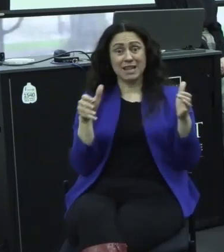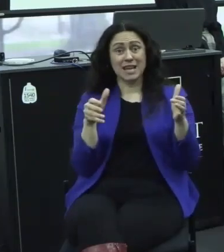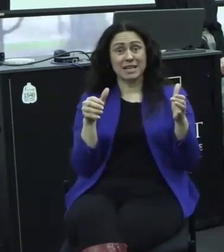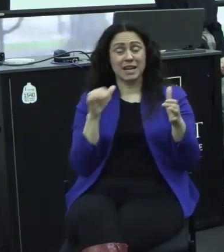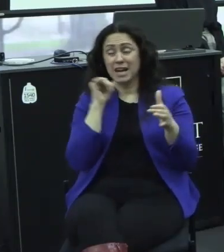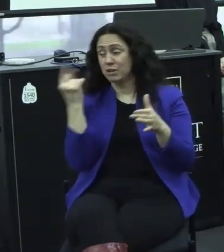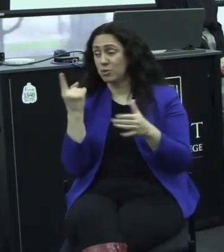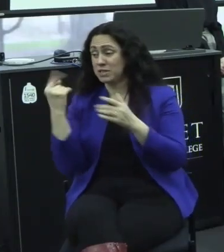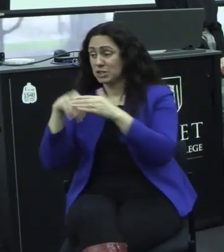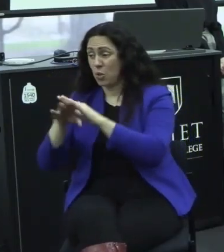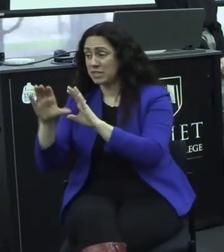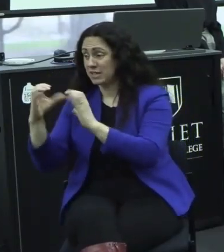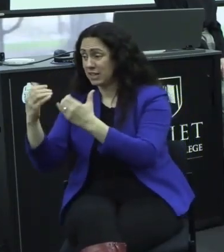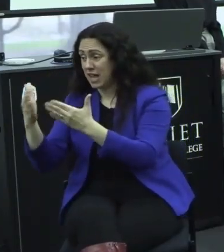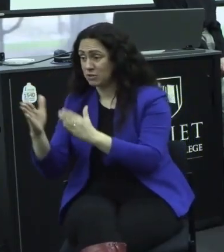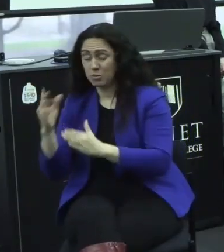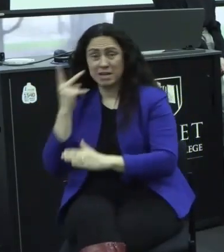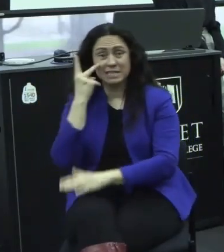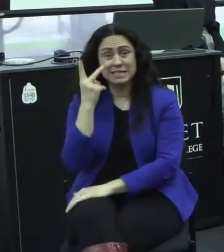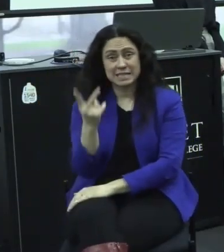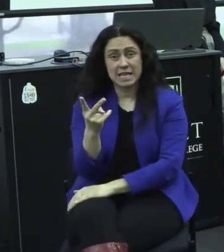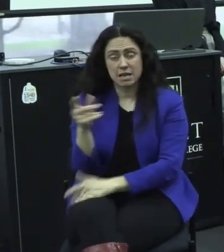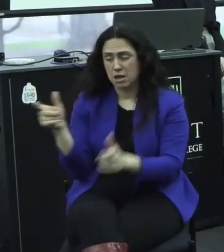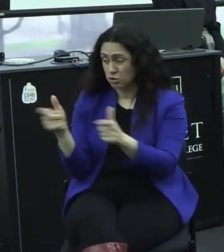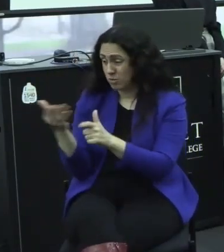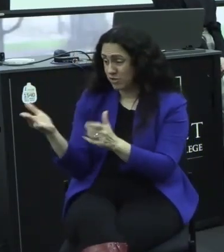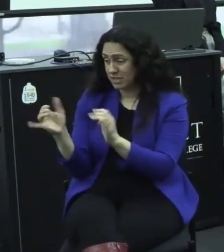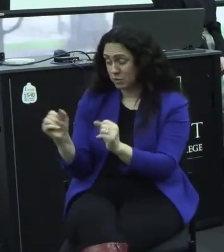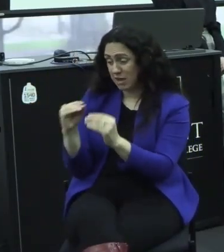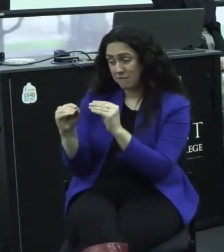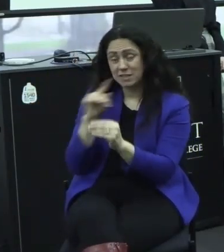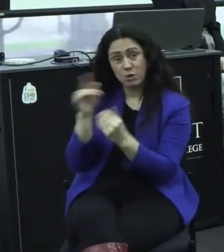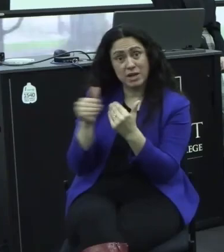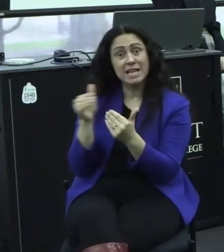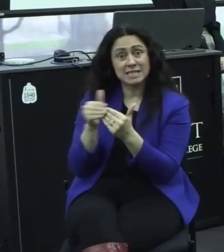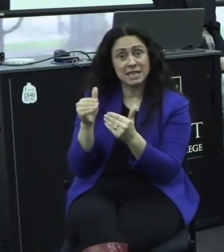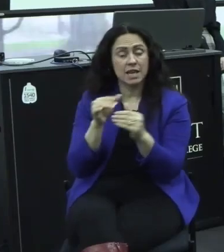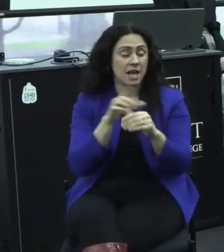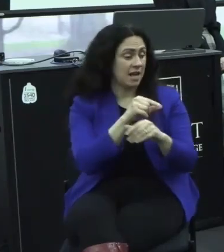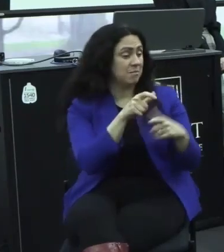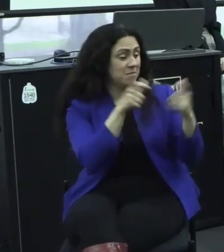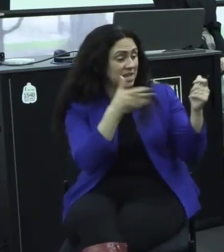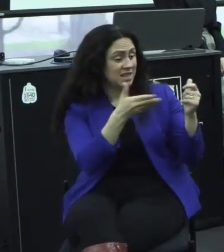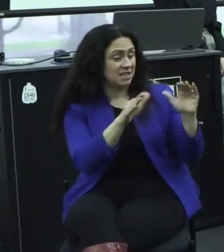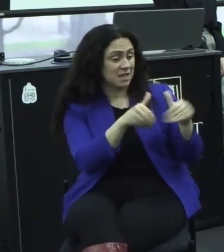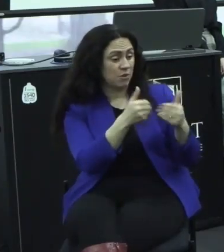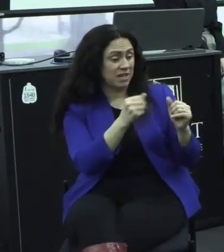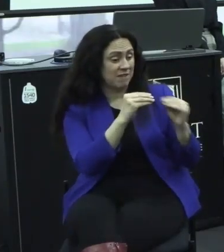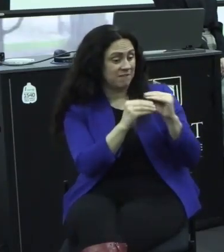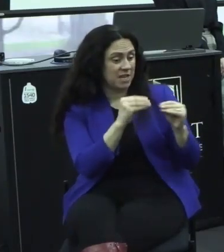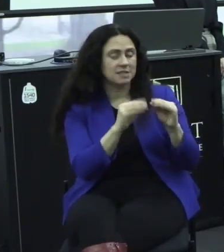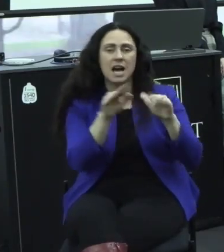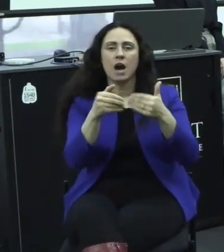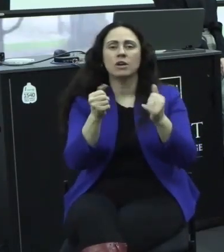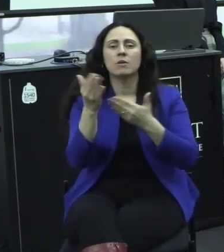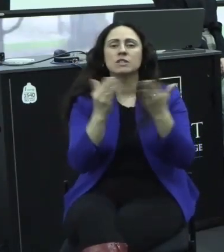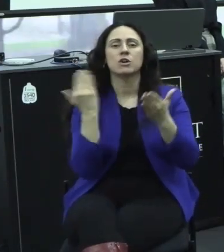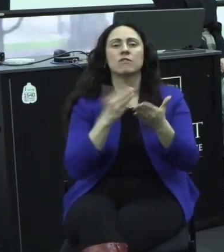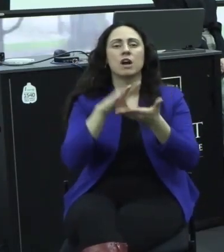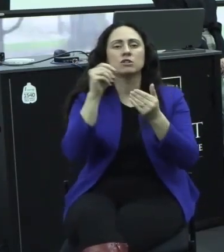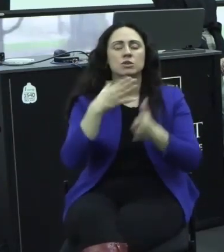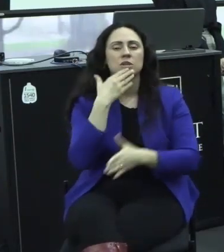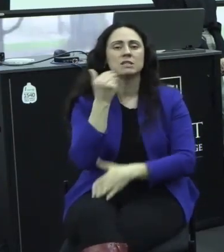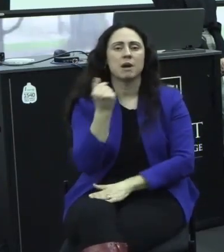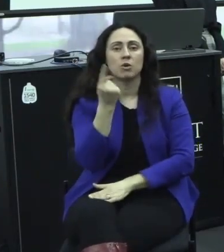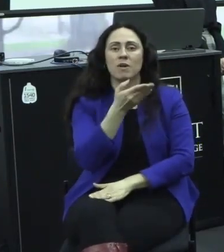into classrooms. And to see small things that we can fix very easy, as well as big things, how can we serve our students better?